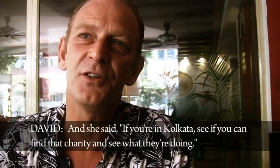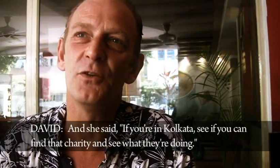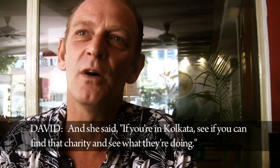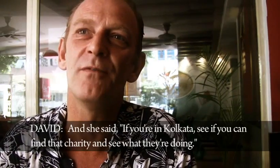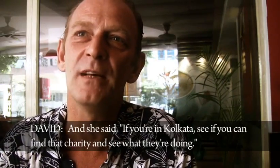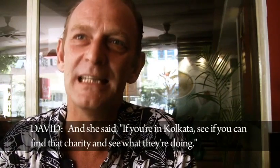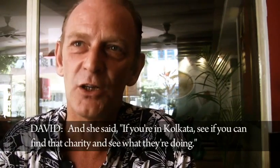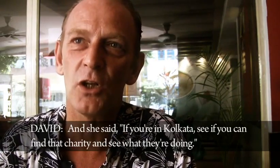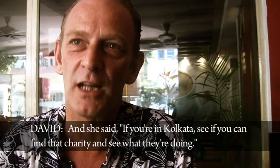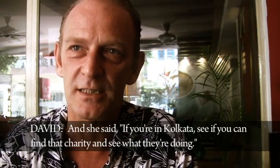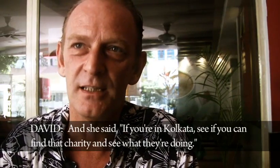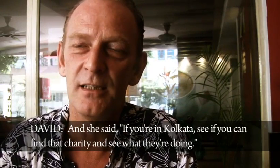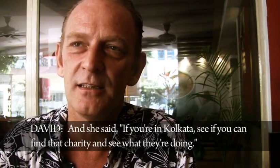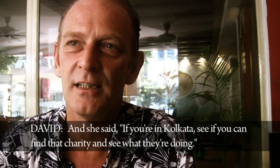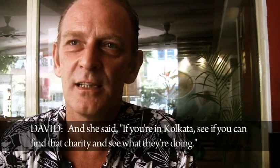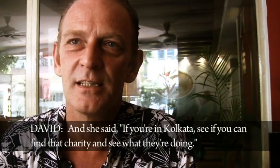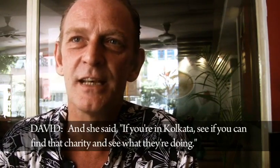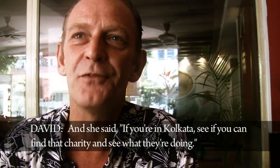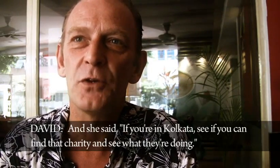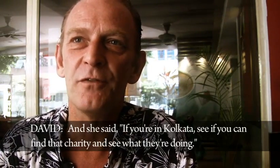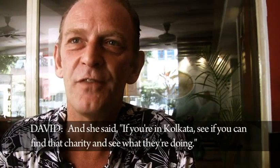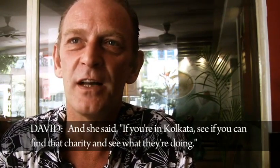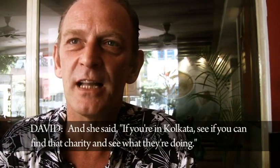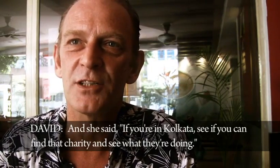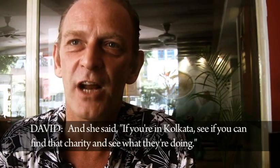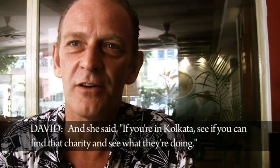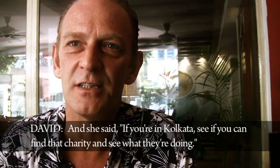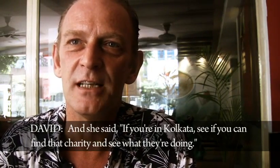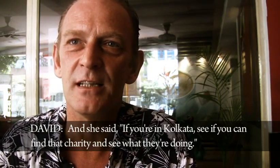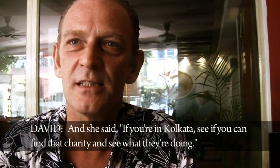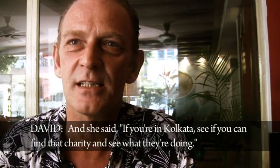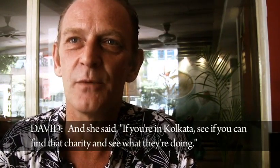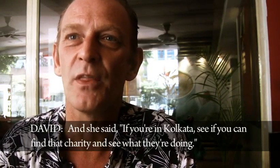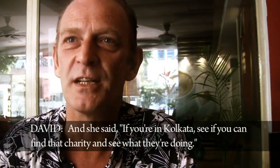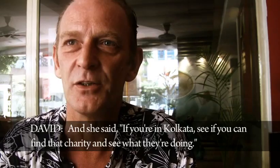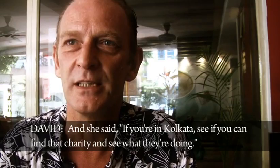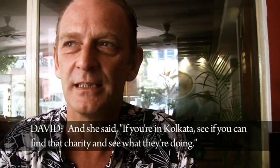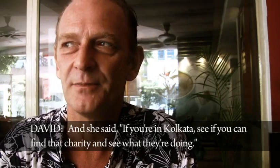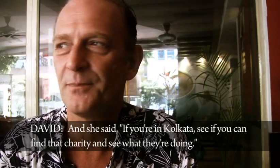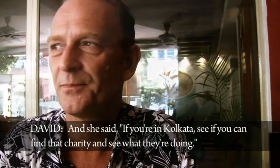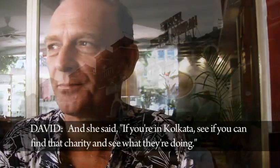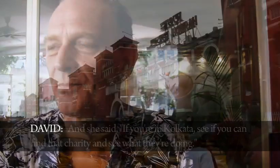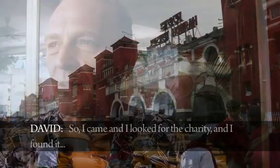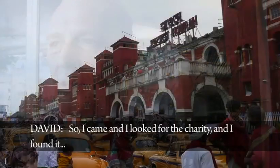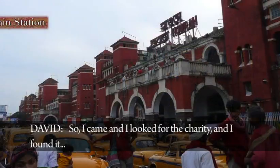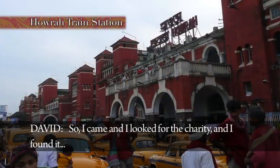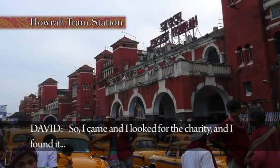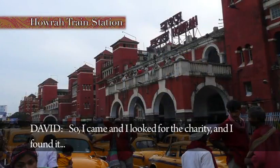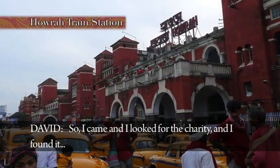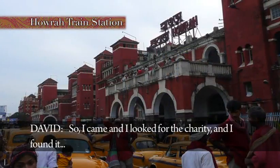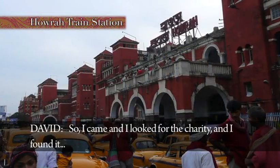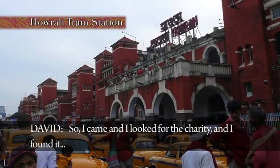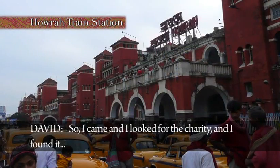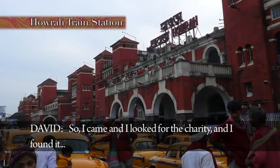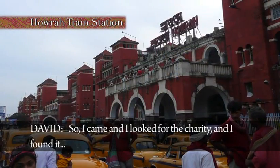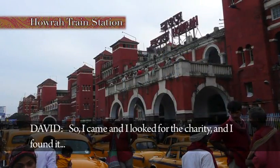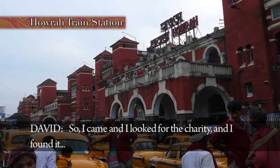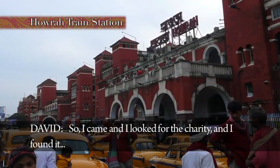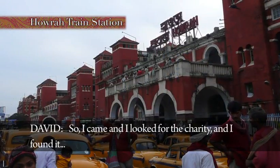are in Kolkata, see if you can find that charity and see what they're doing. So I came and I looked for the charity